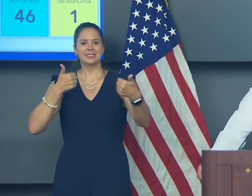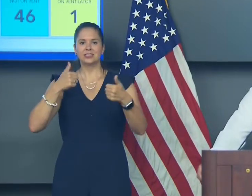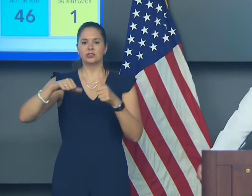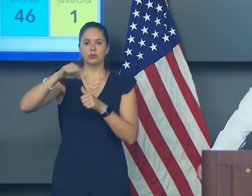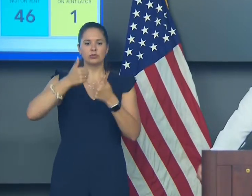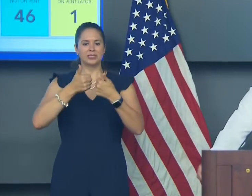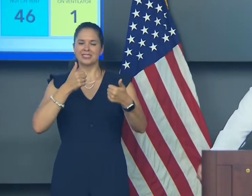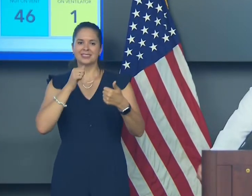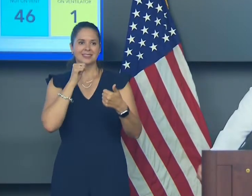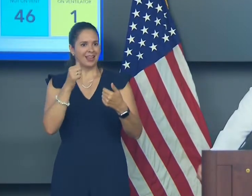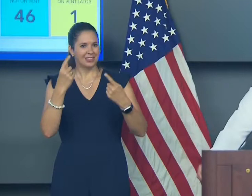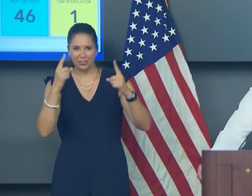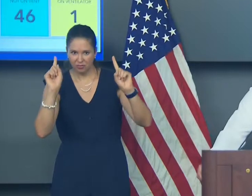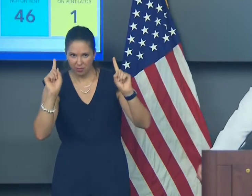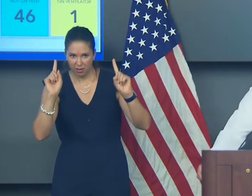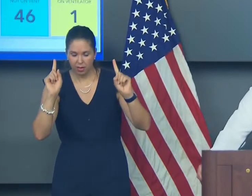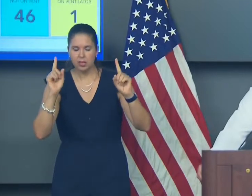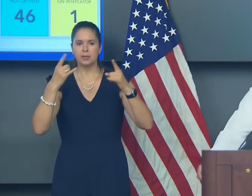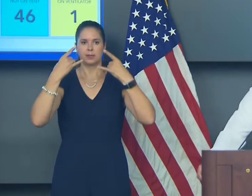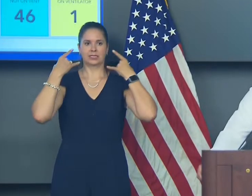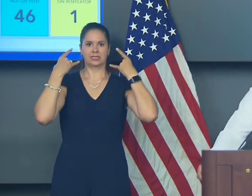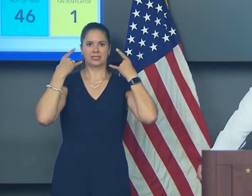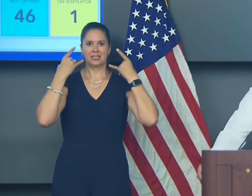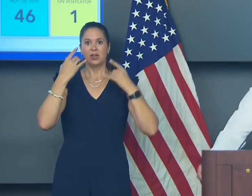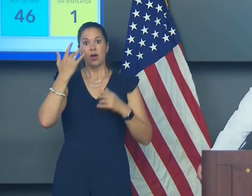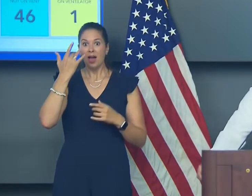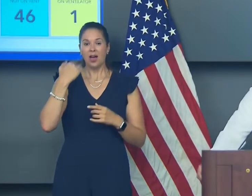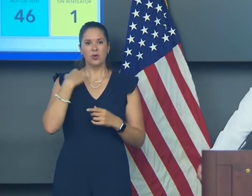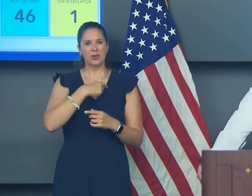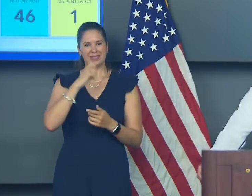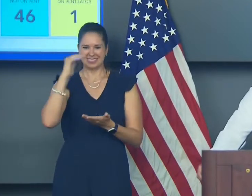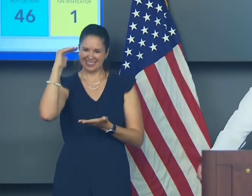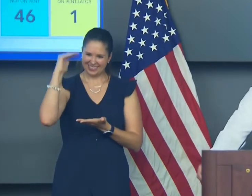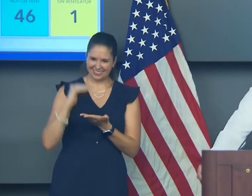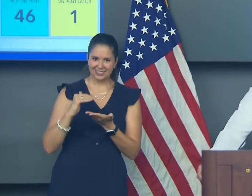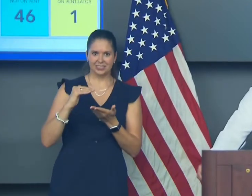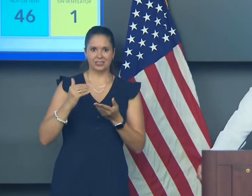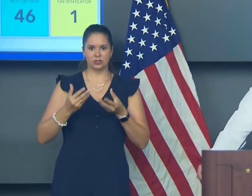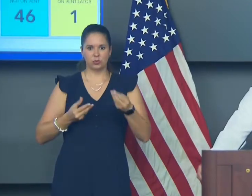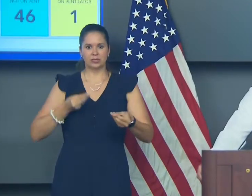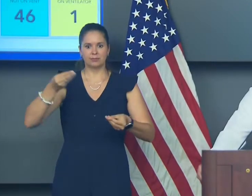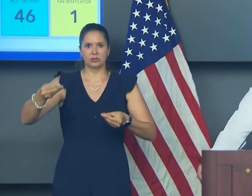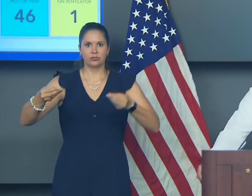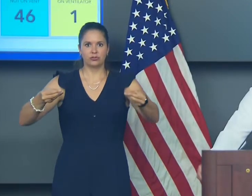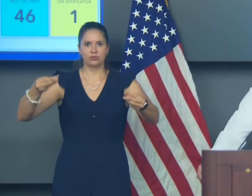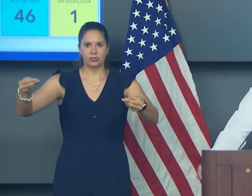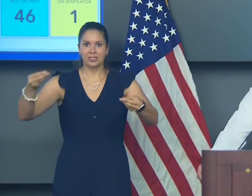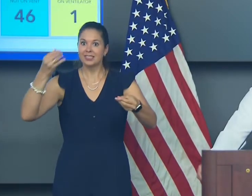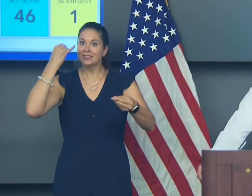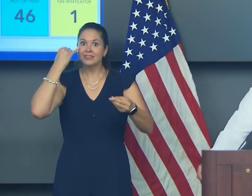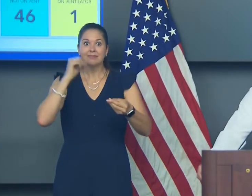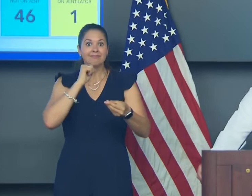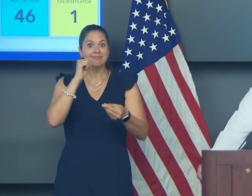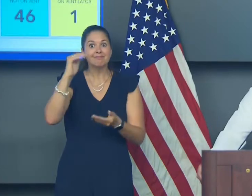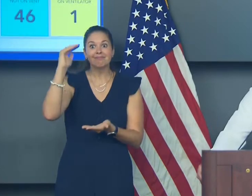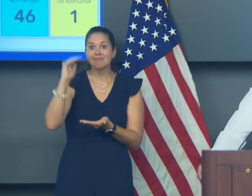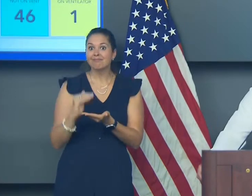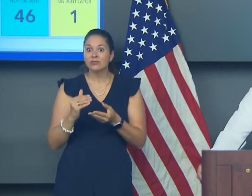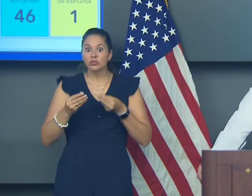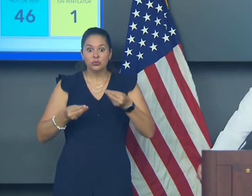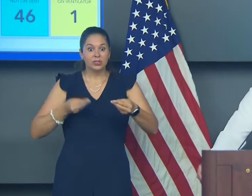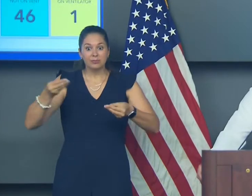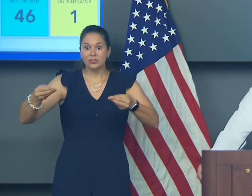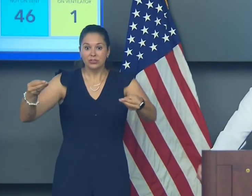achievable. And that's because we have to slow transmission. If we don't slow transmission, the cases